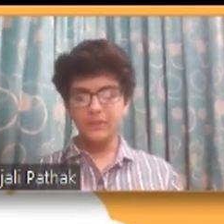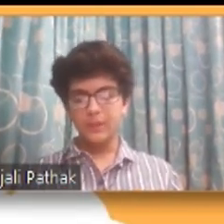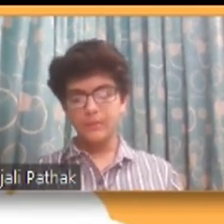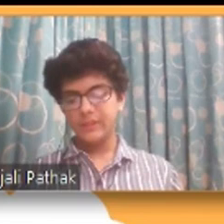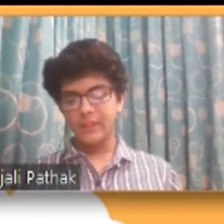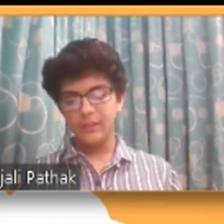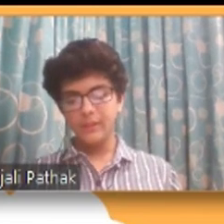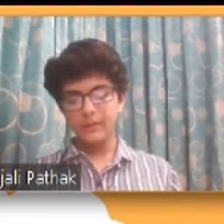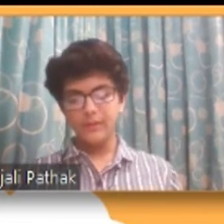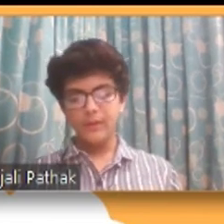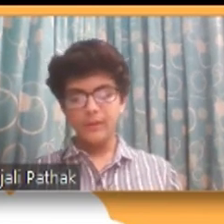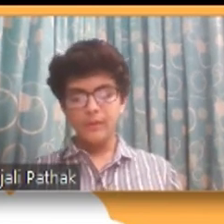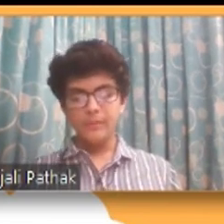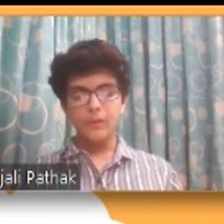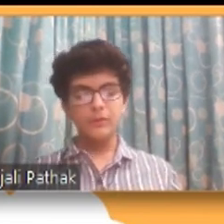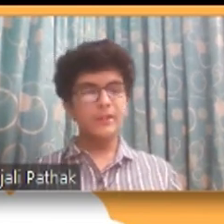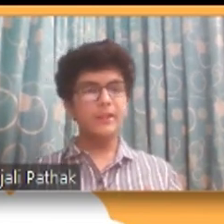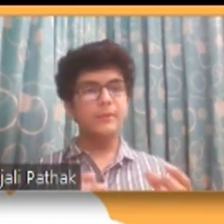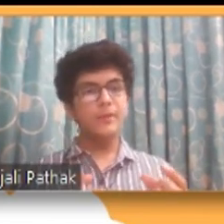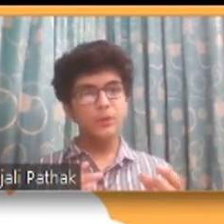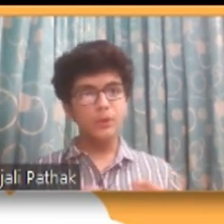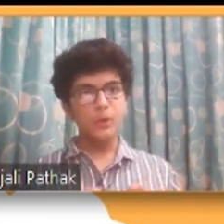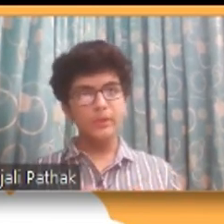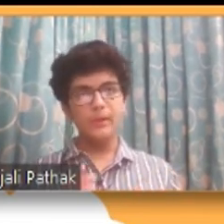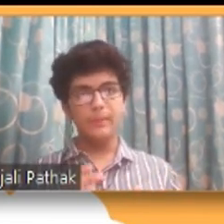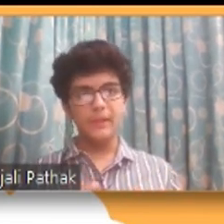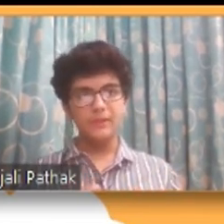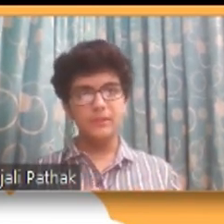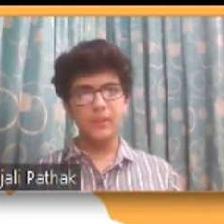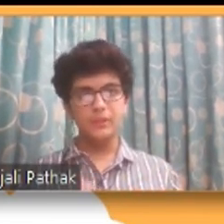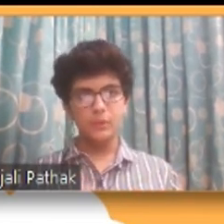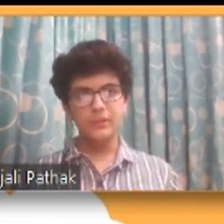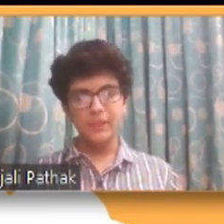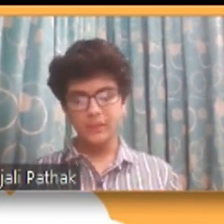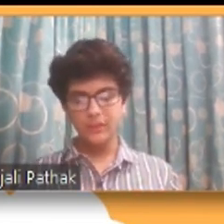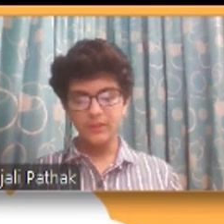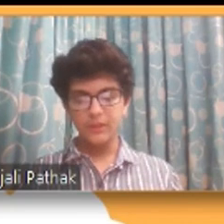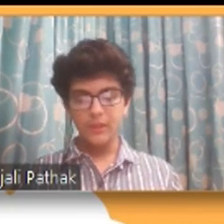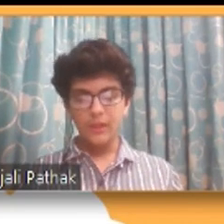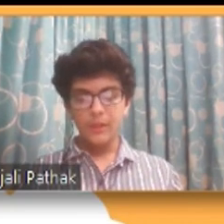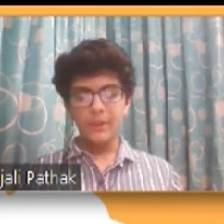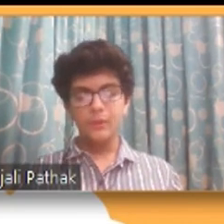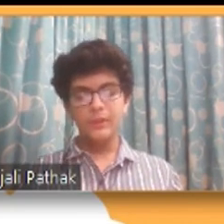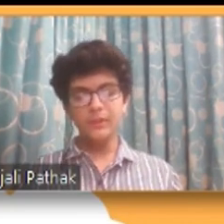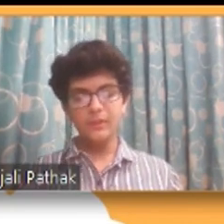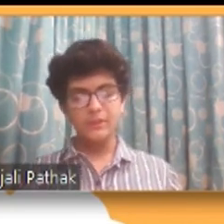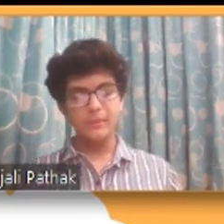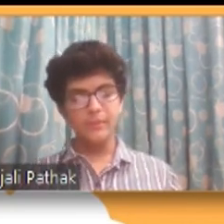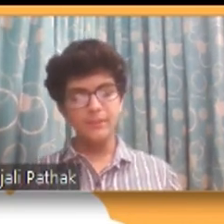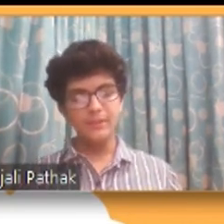communicated because we are able to store in our brains the associations between the symbols and